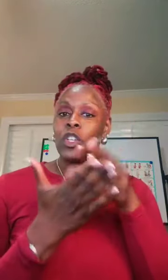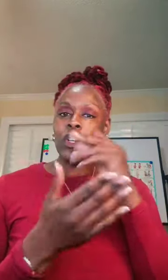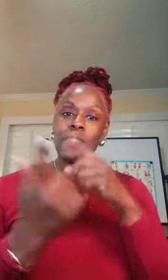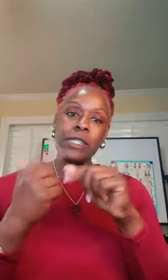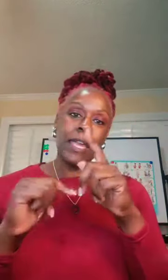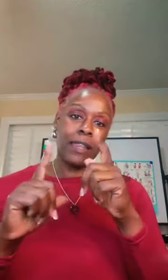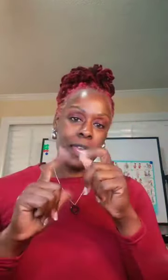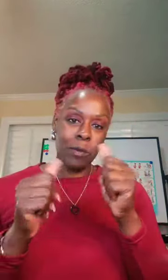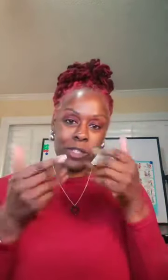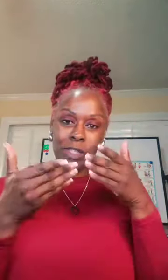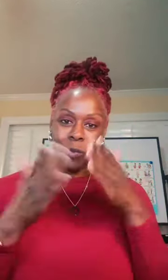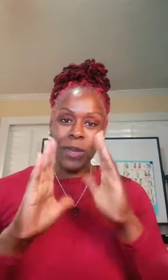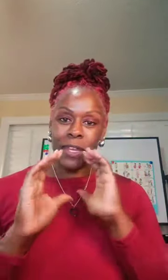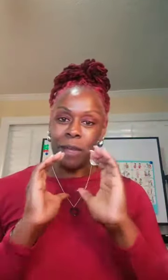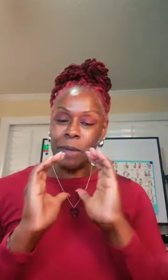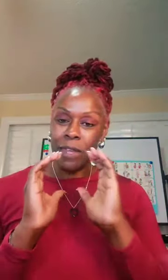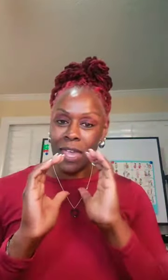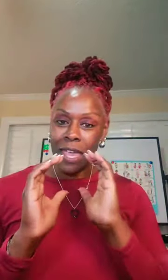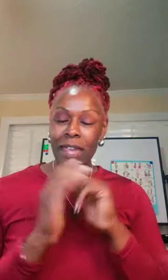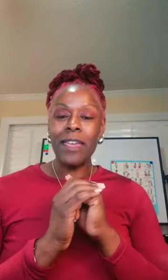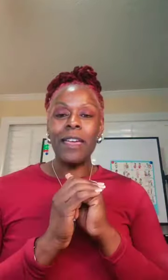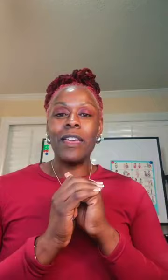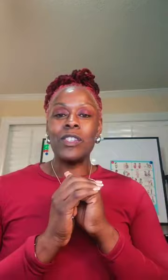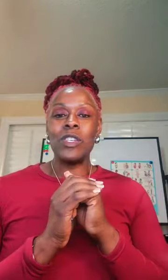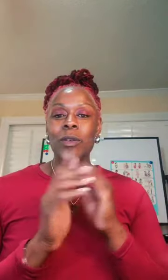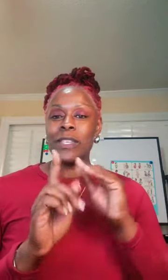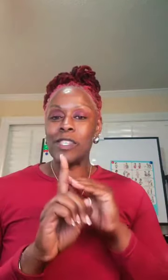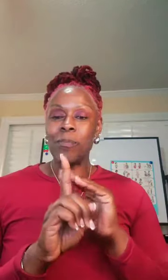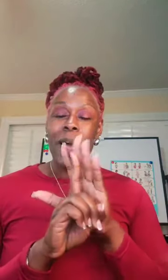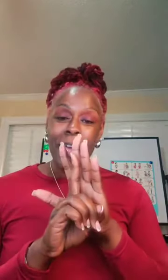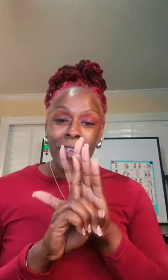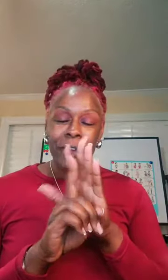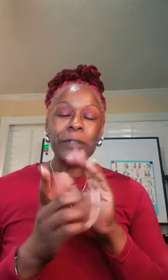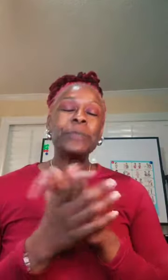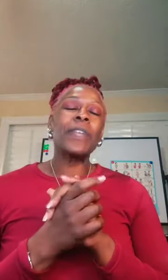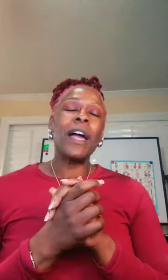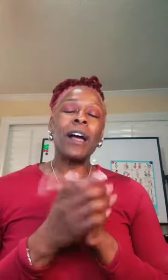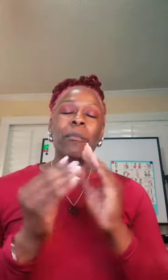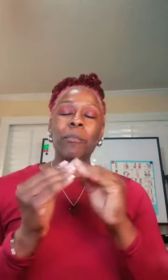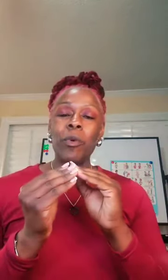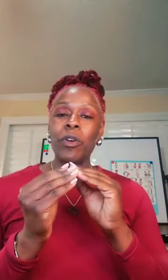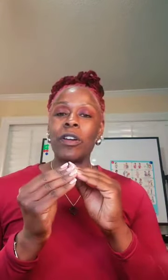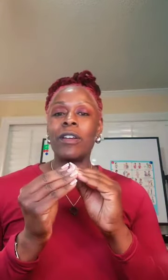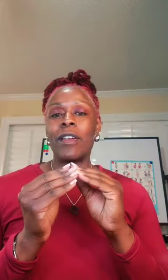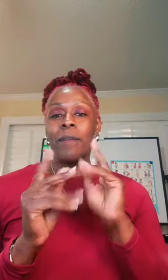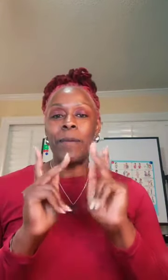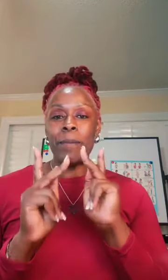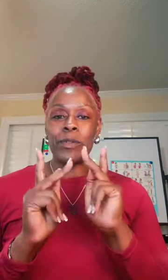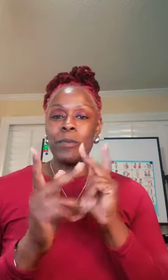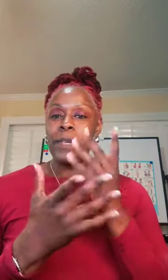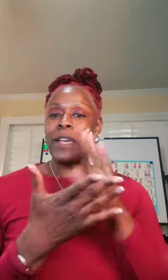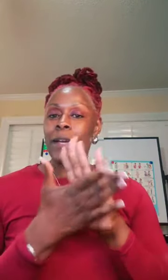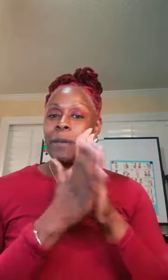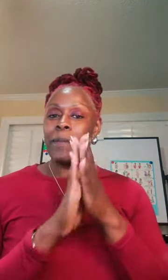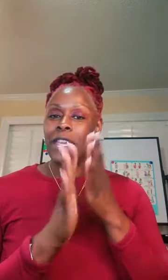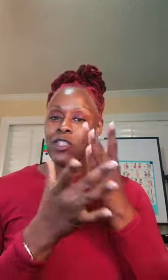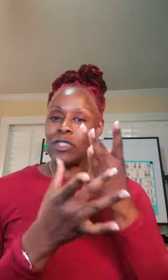learn sign language as a way to communicate, to inspire more people to become